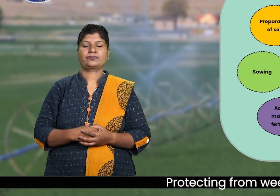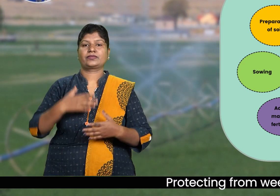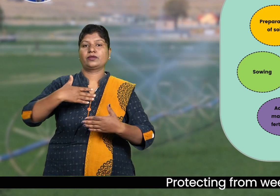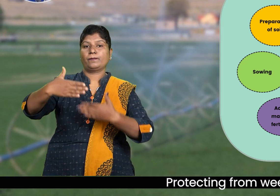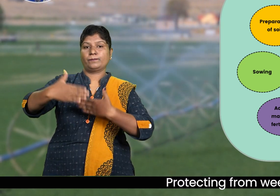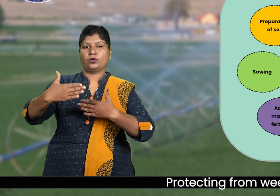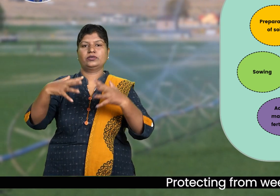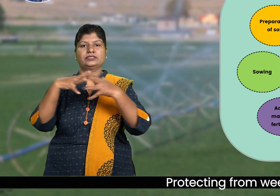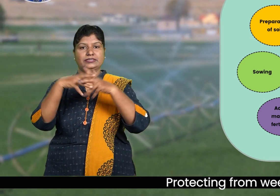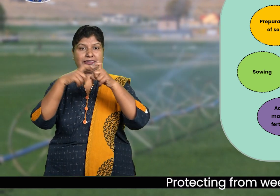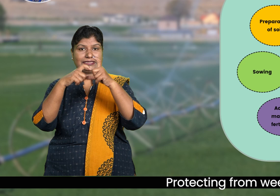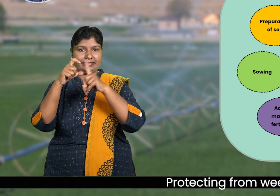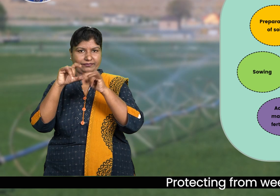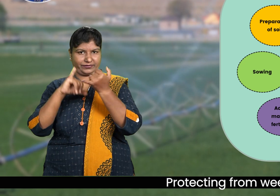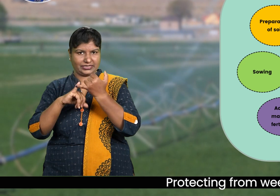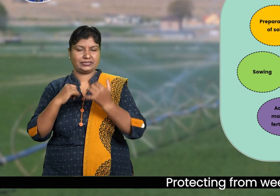protecting from weeds,